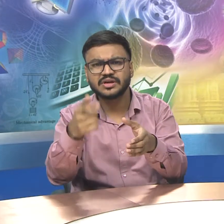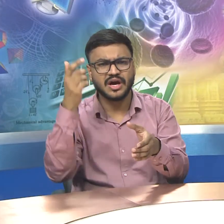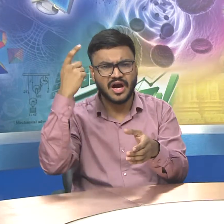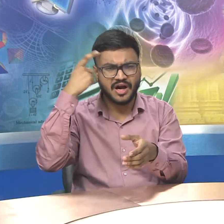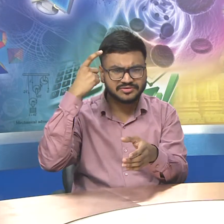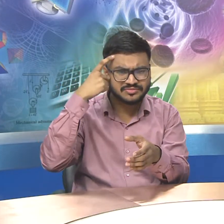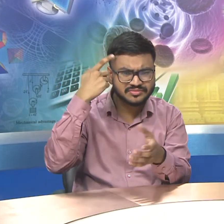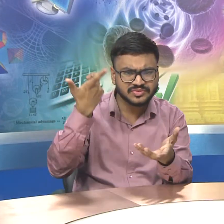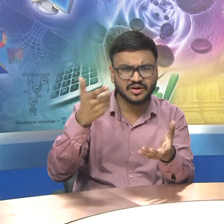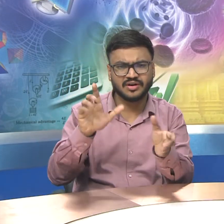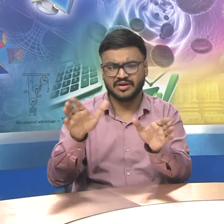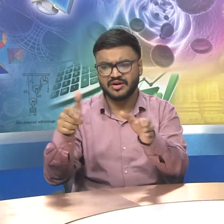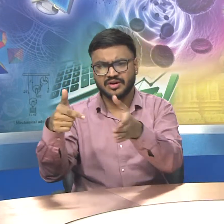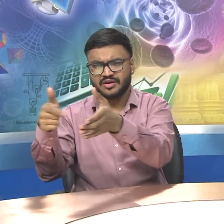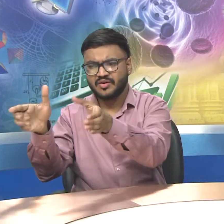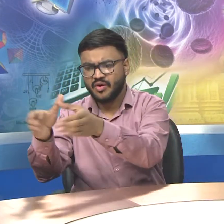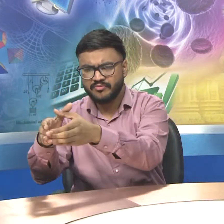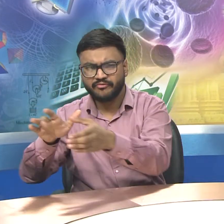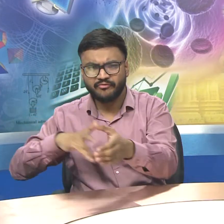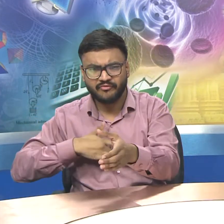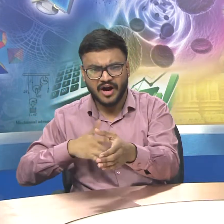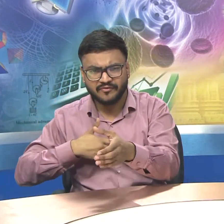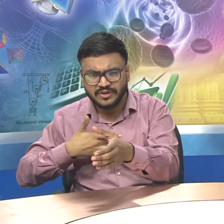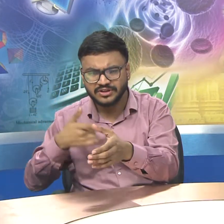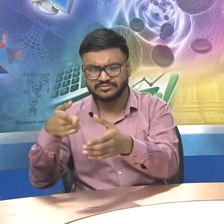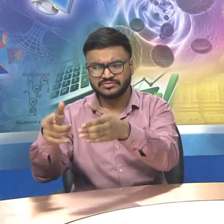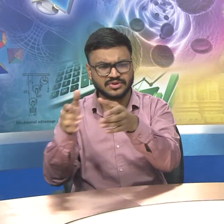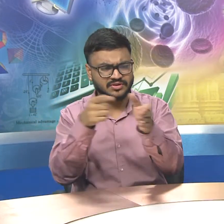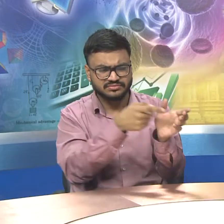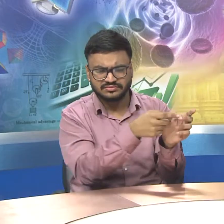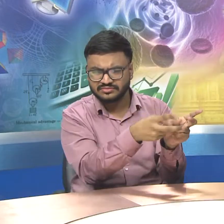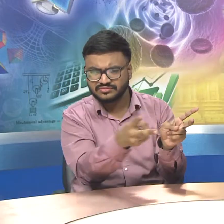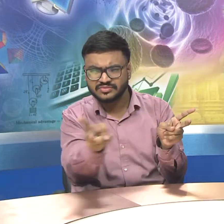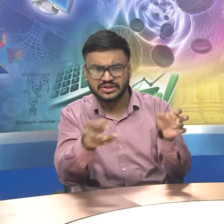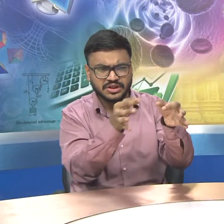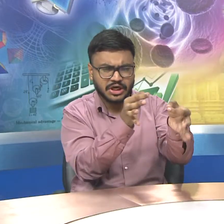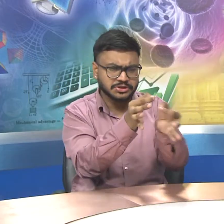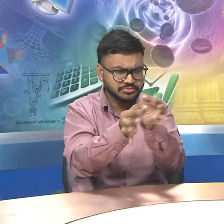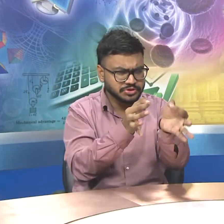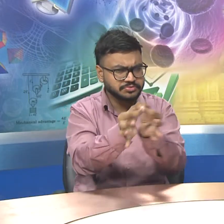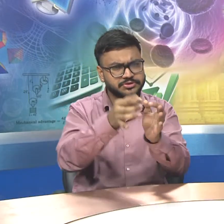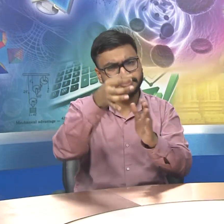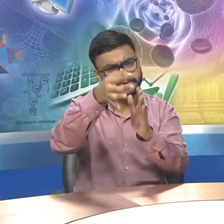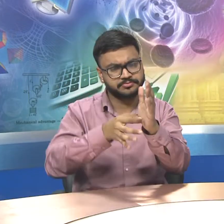Example, money signs, thinking signs, and feeling signs, etc.